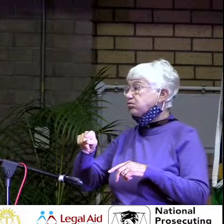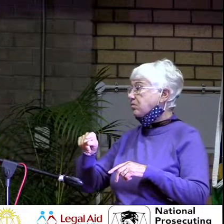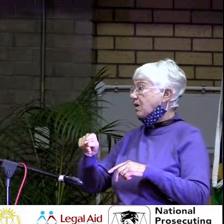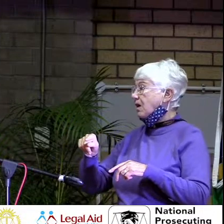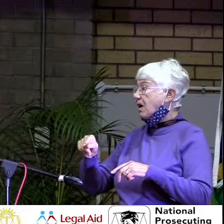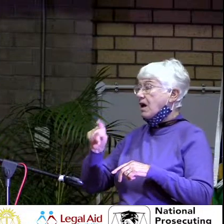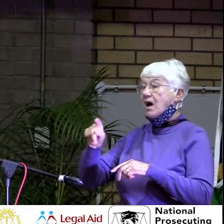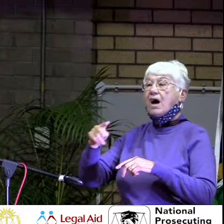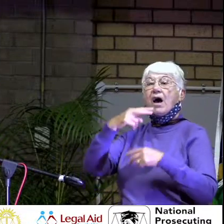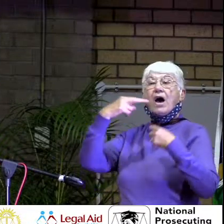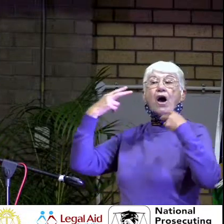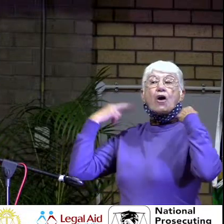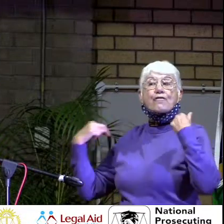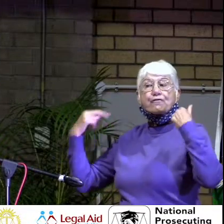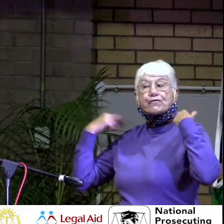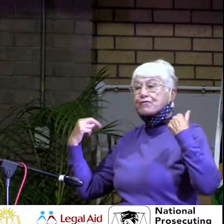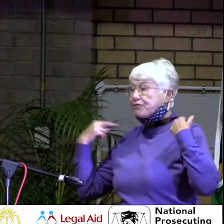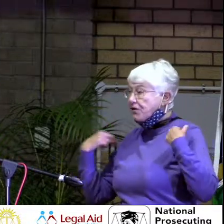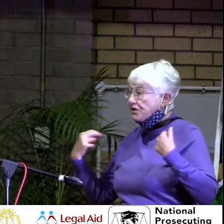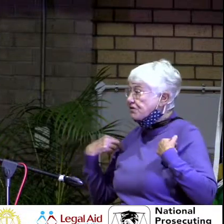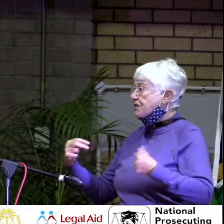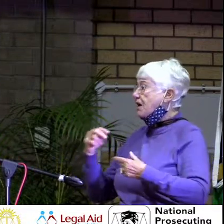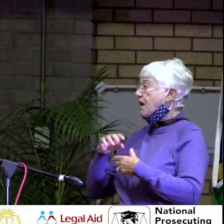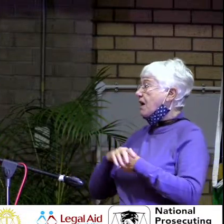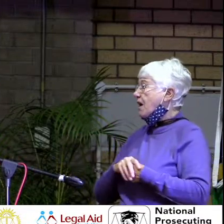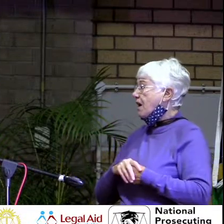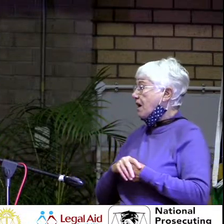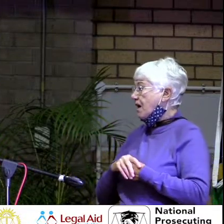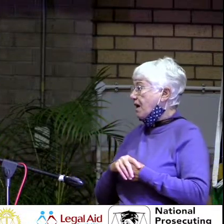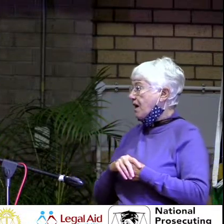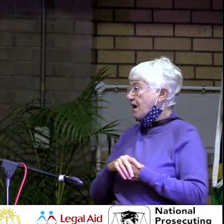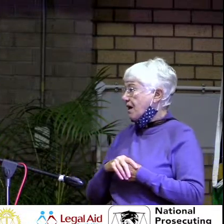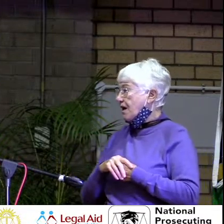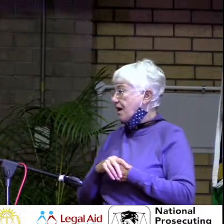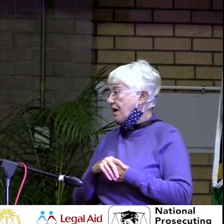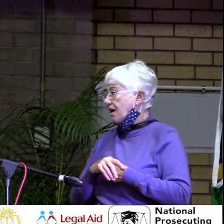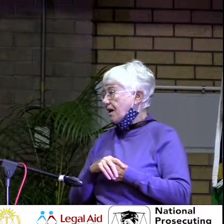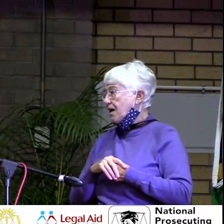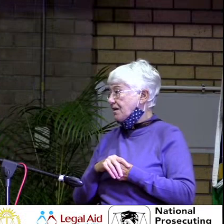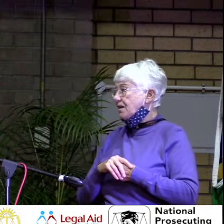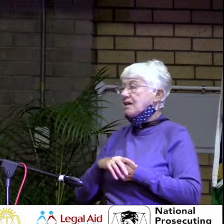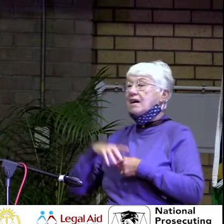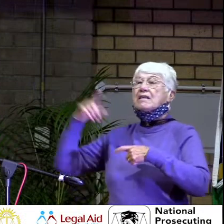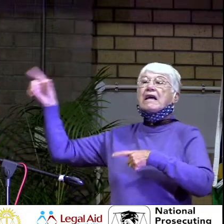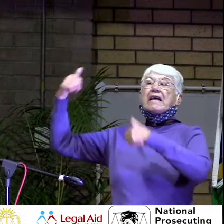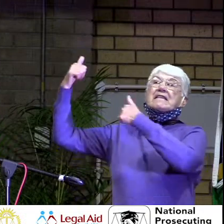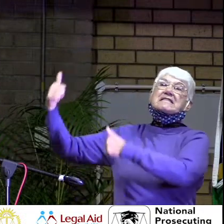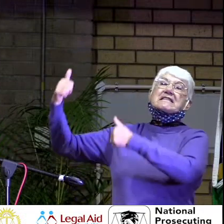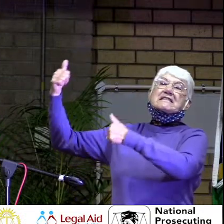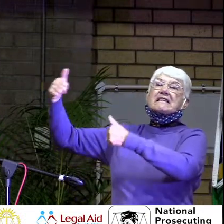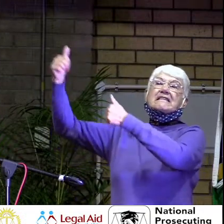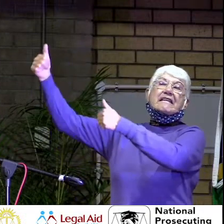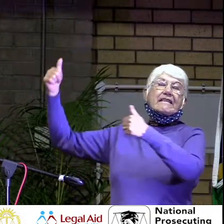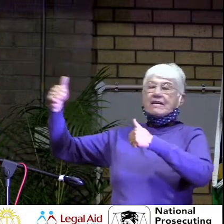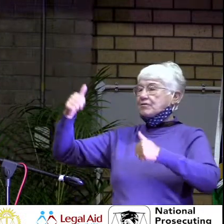ukuthi is next week, the system is down, are over.